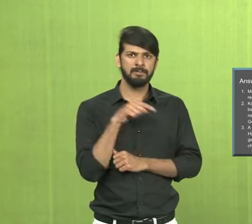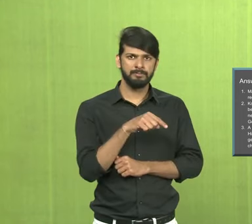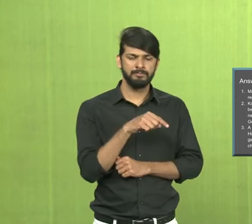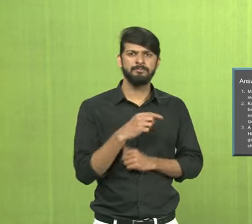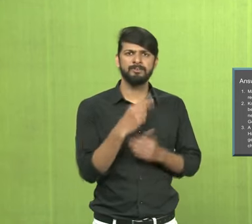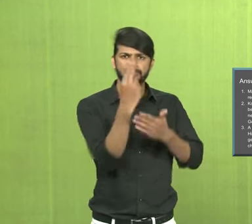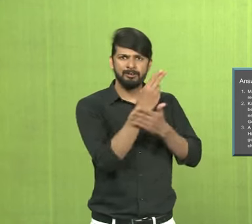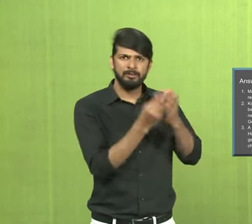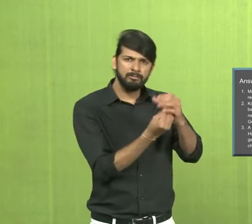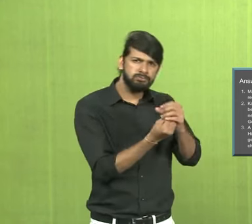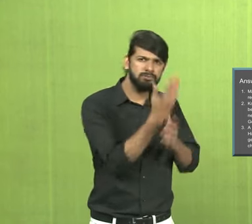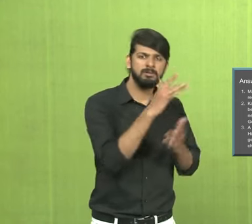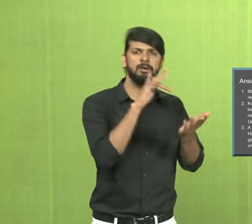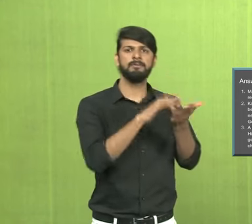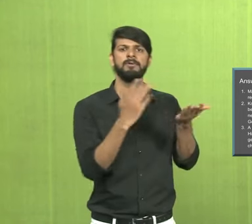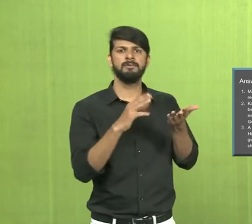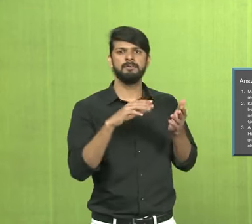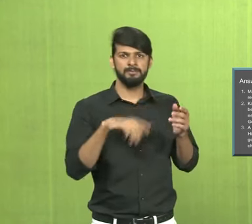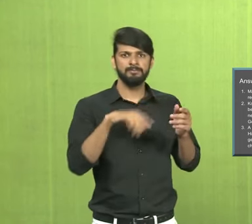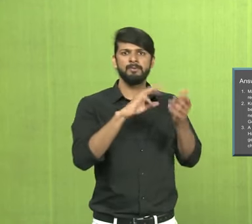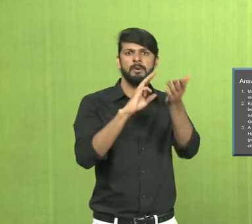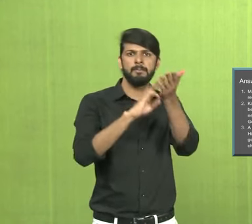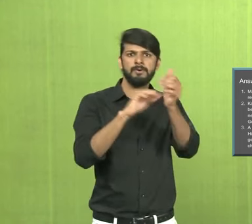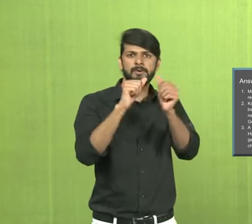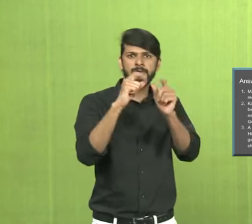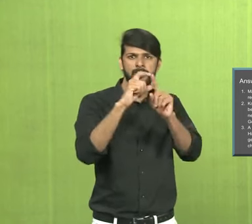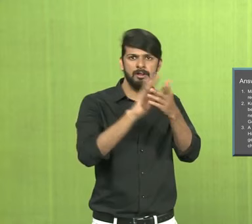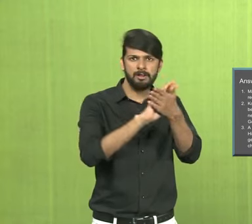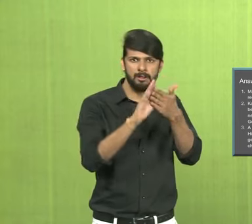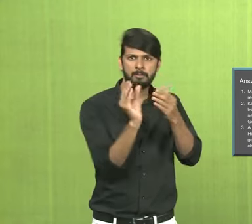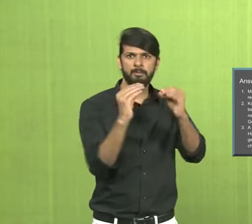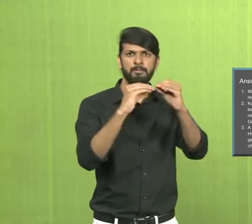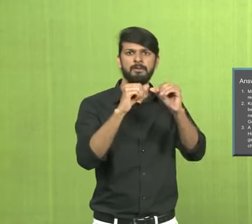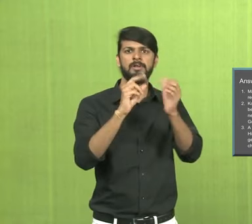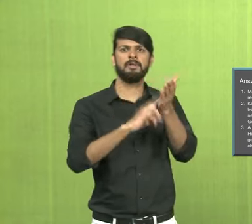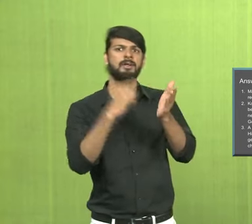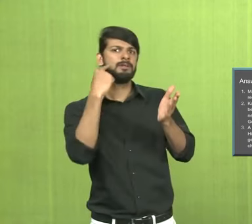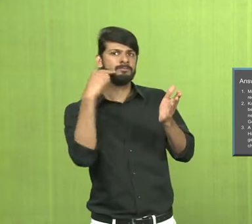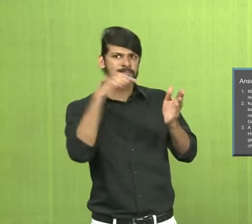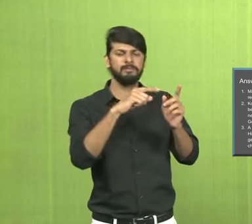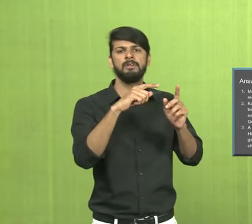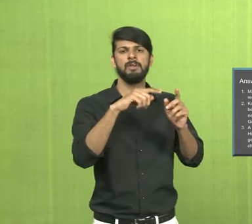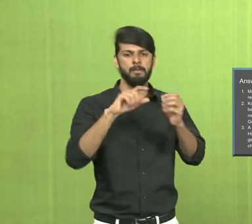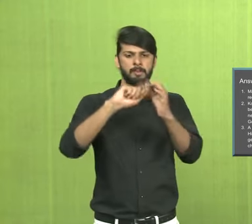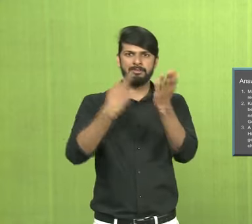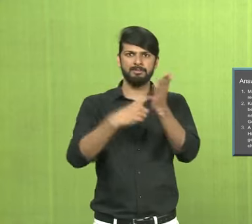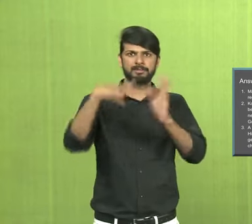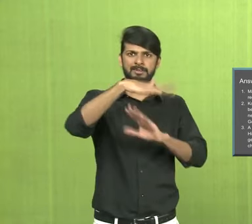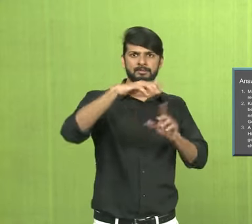Answers. Answer number 1. Madhubani painting originated in the Madhubani district of Mithila region in